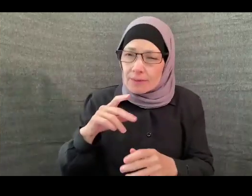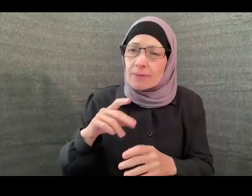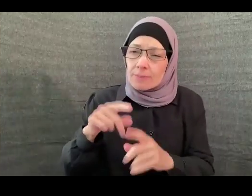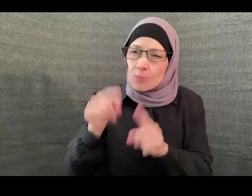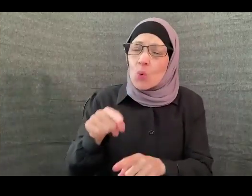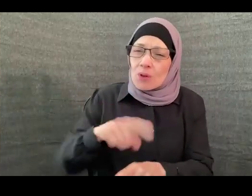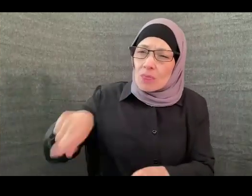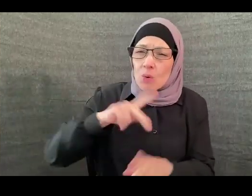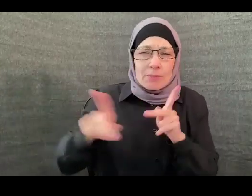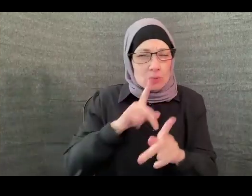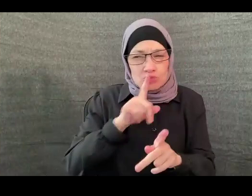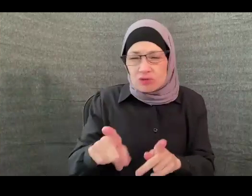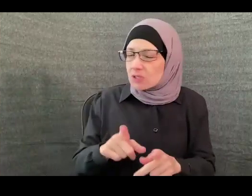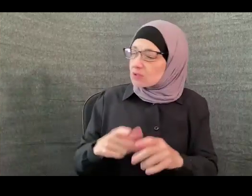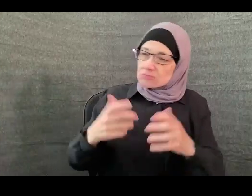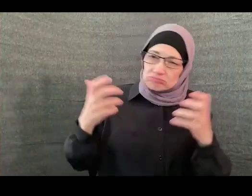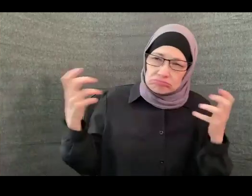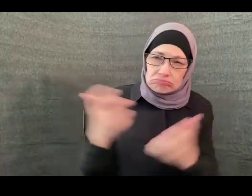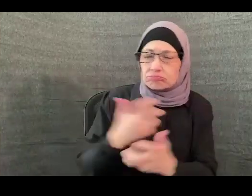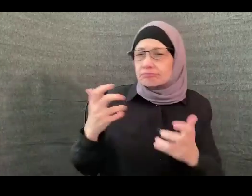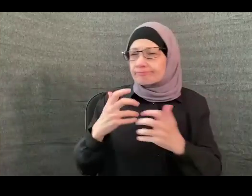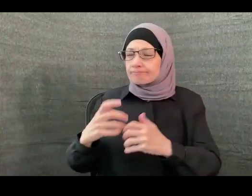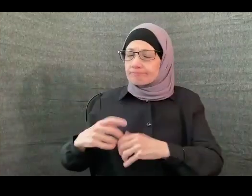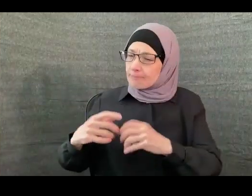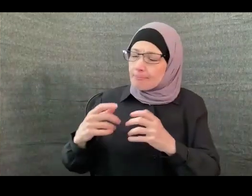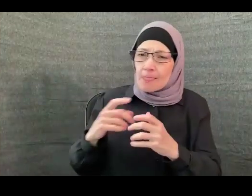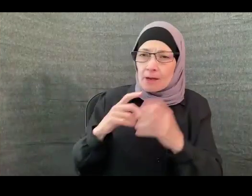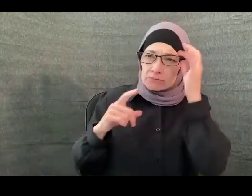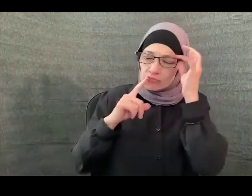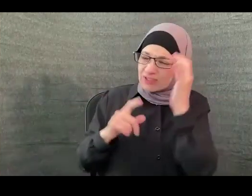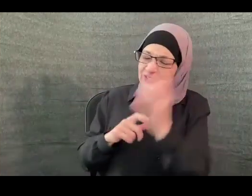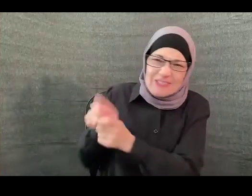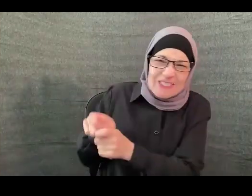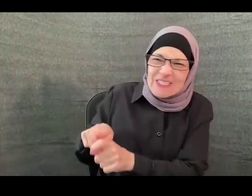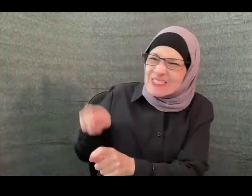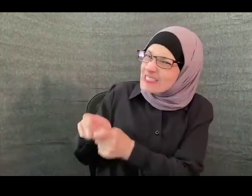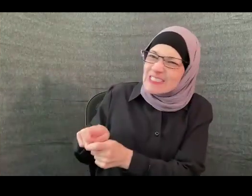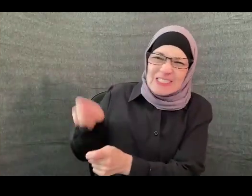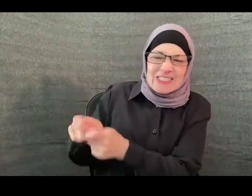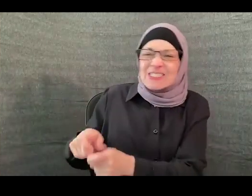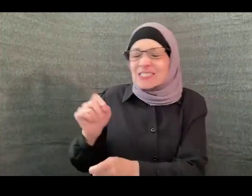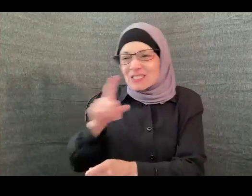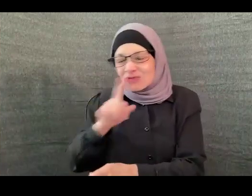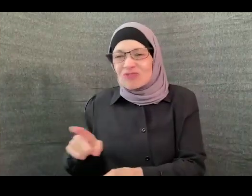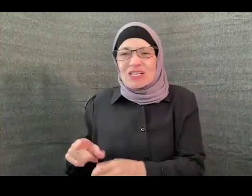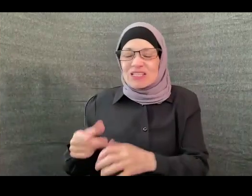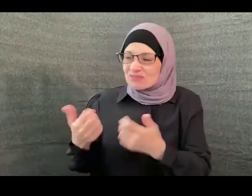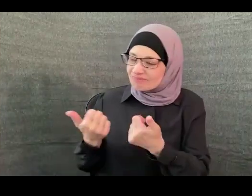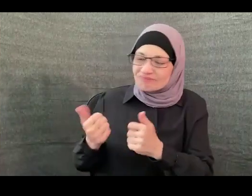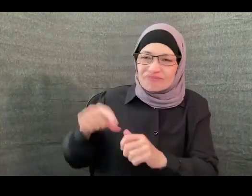So they left to protect themselves from further abuse and